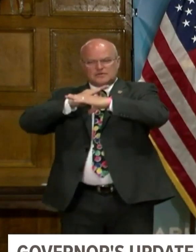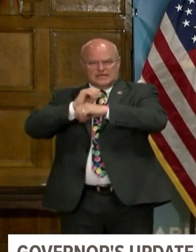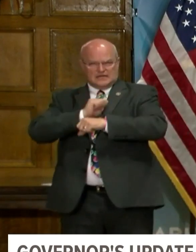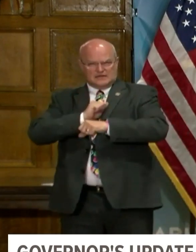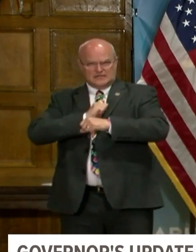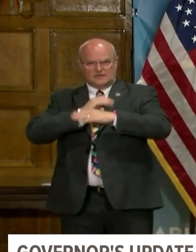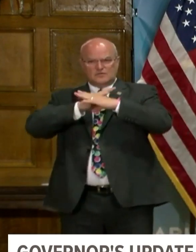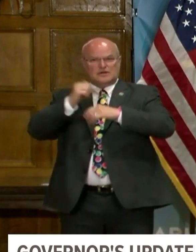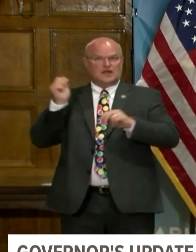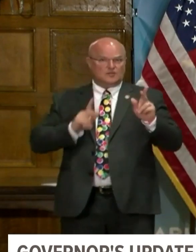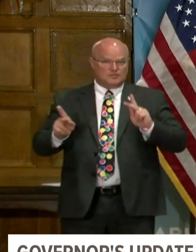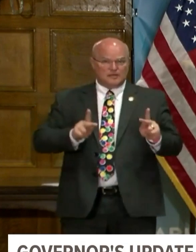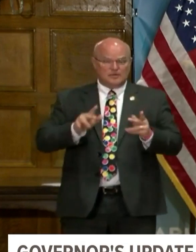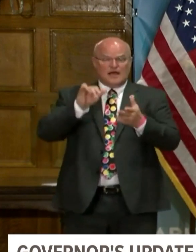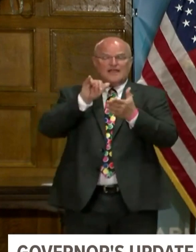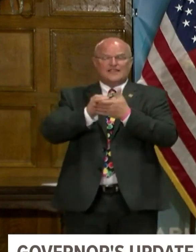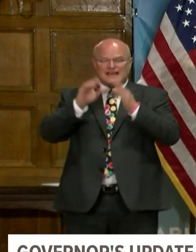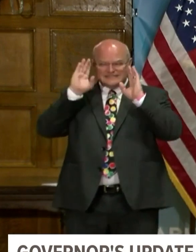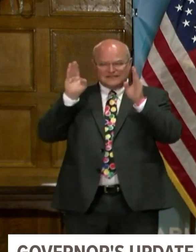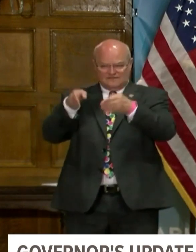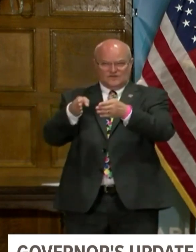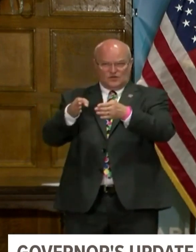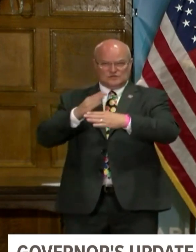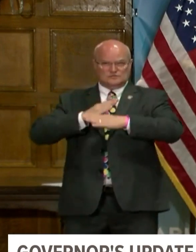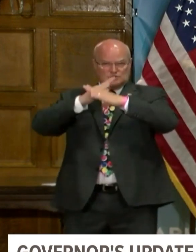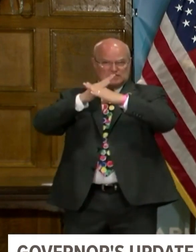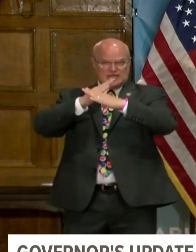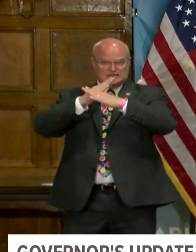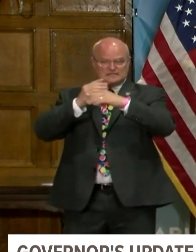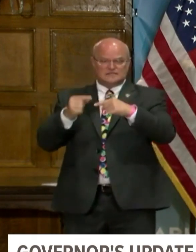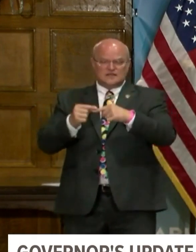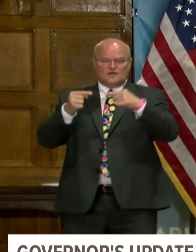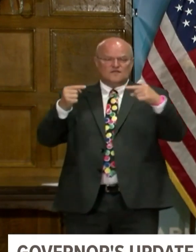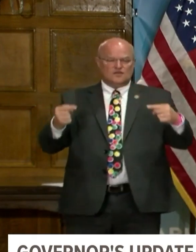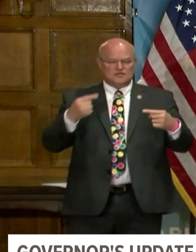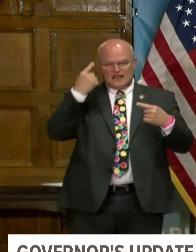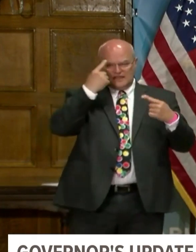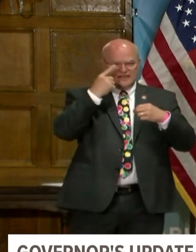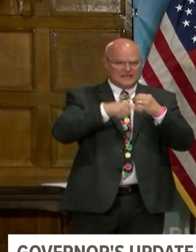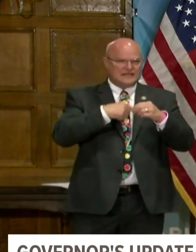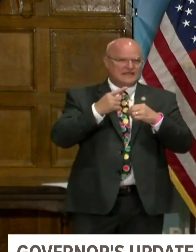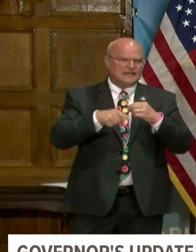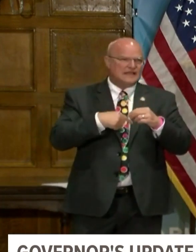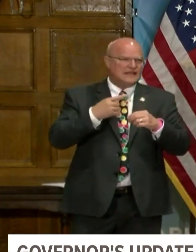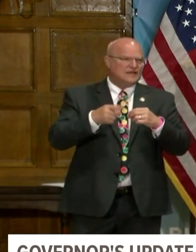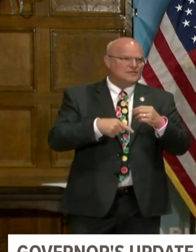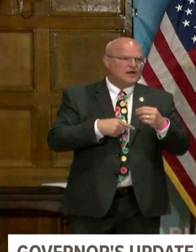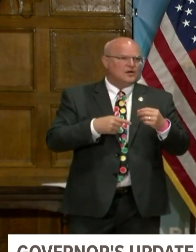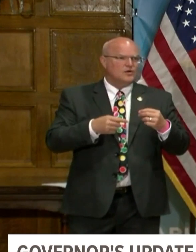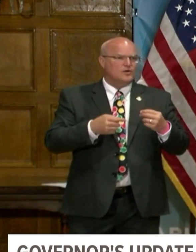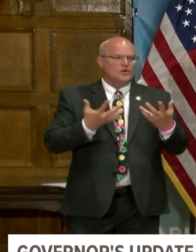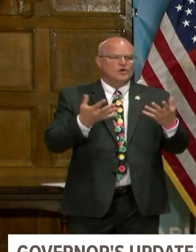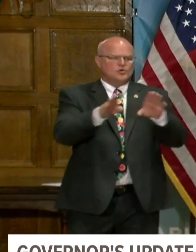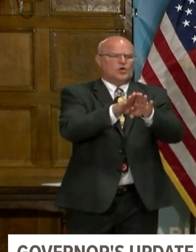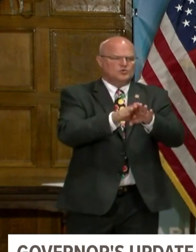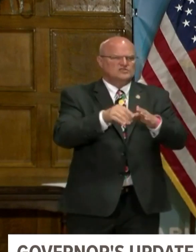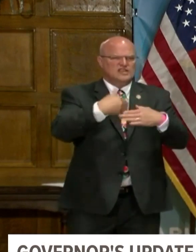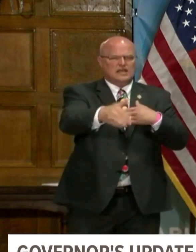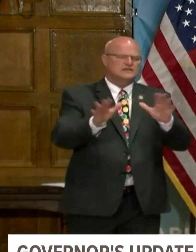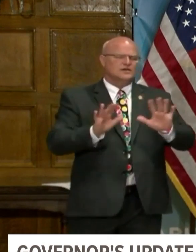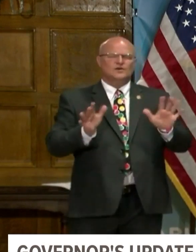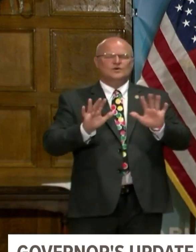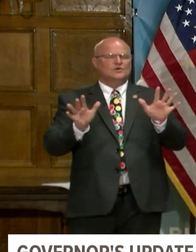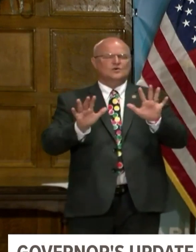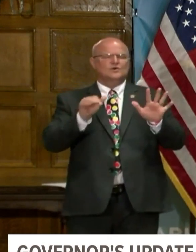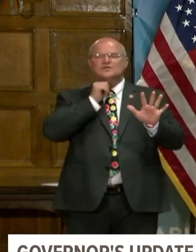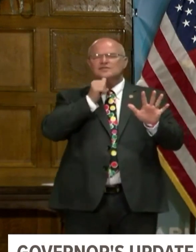and protect others. That's our focus versus thinking about, you know, what are we going to close down next? That's